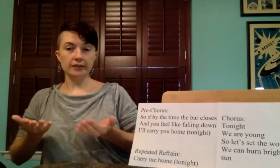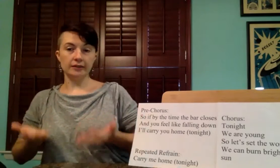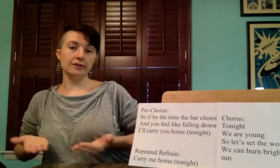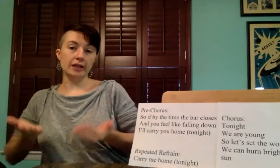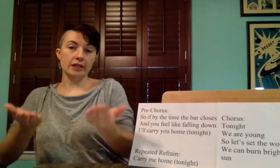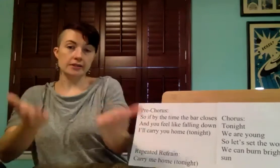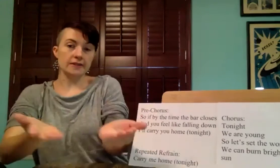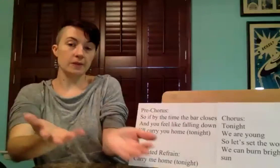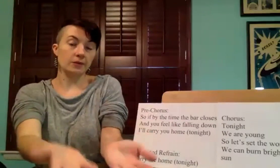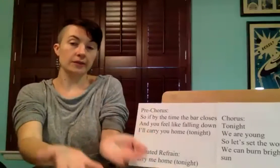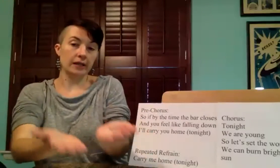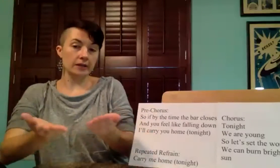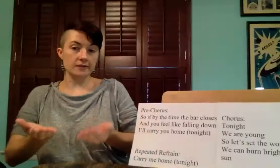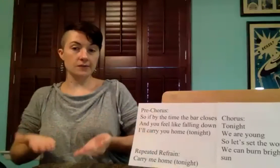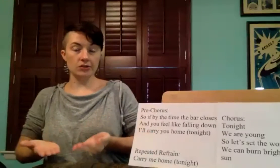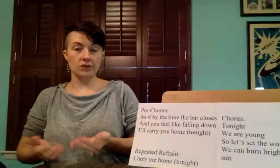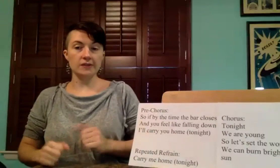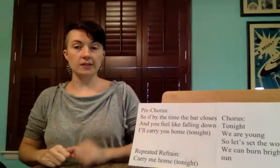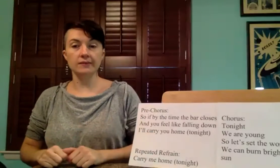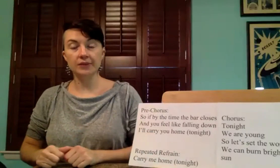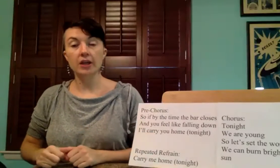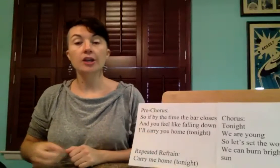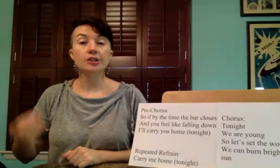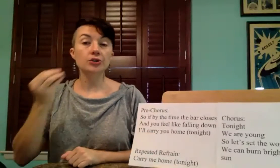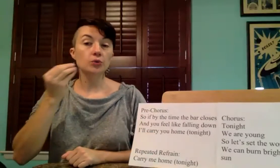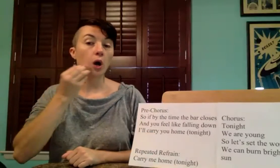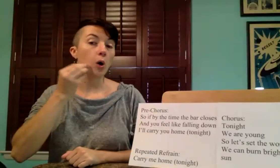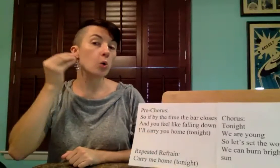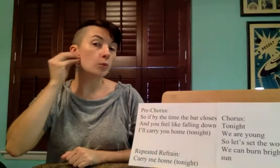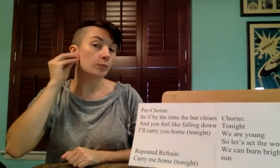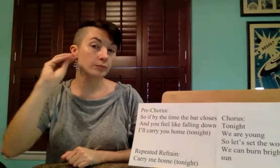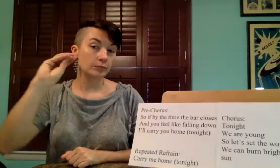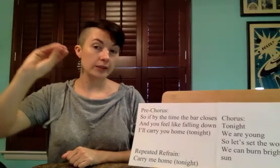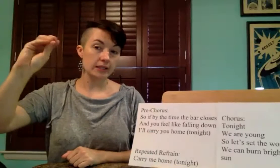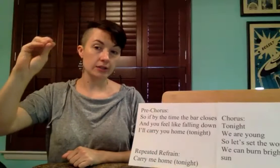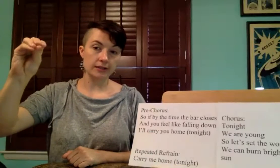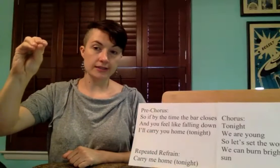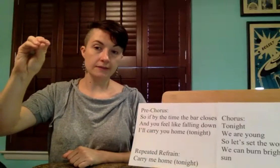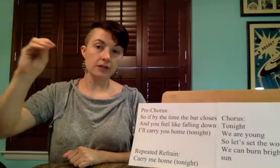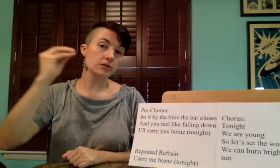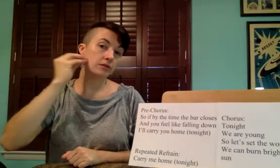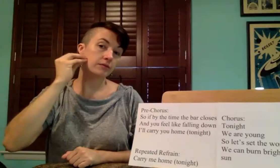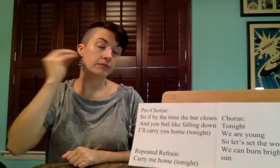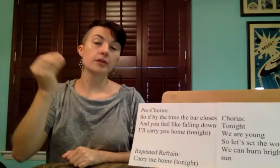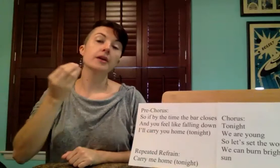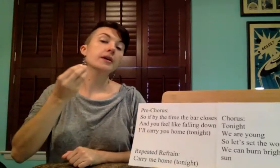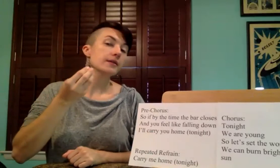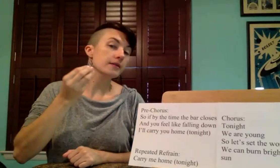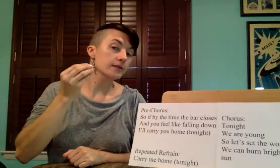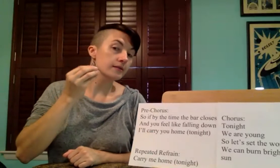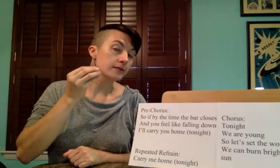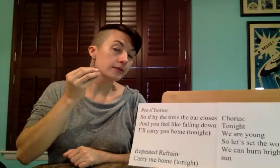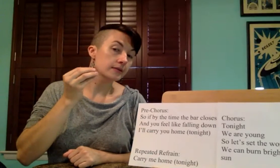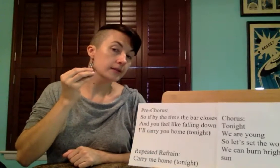can carry this way or carry, it's a directional sign. You home, we take our kissy fingers and kiss